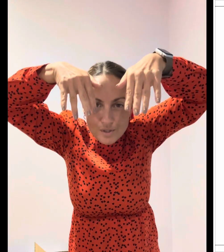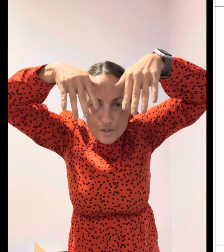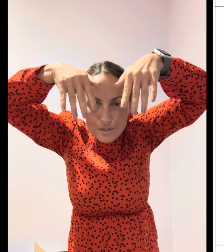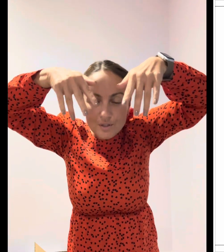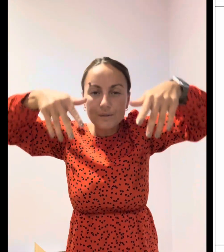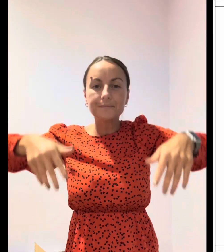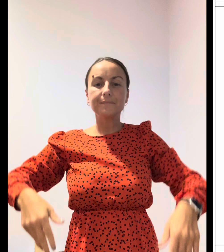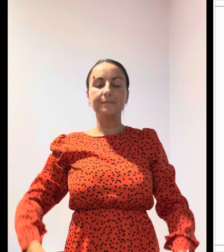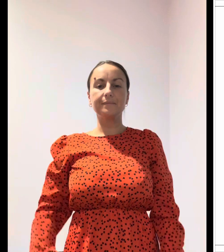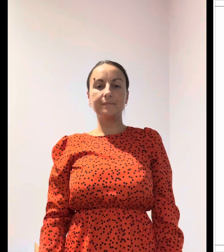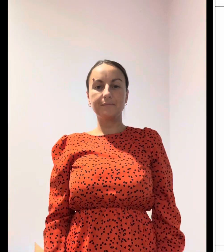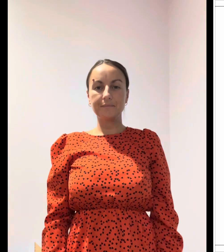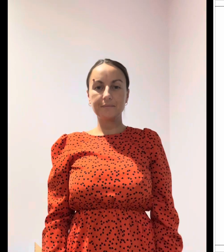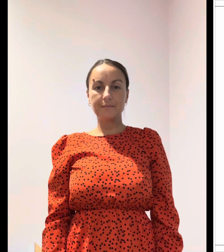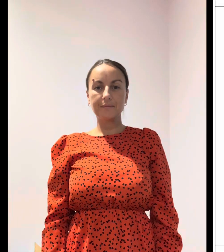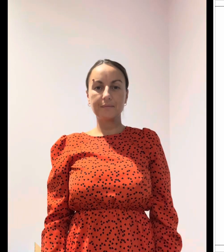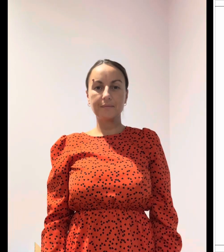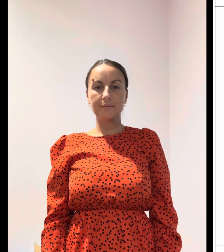Ghost,